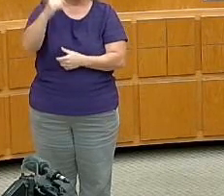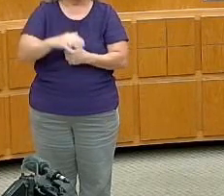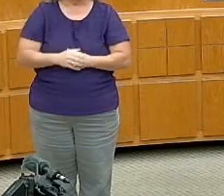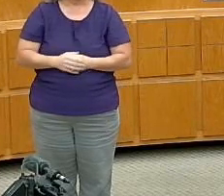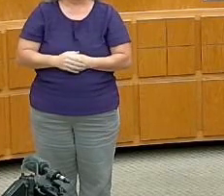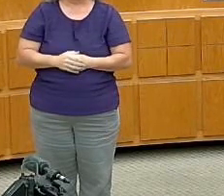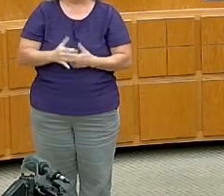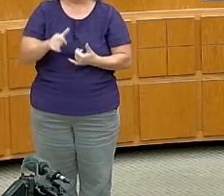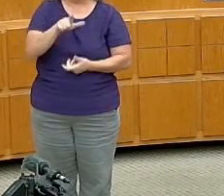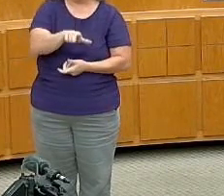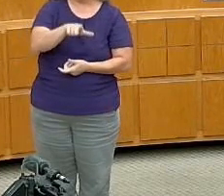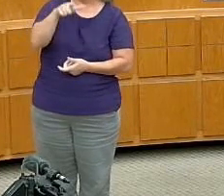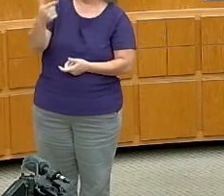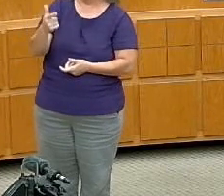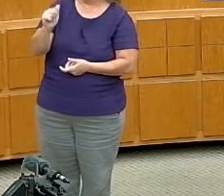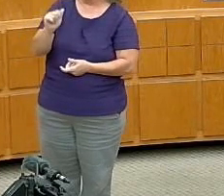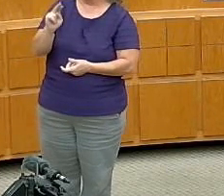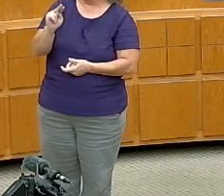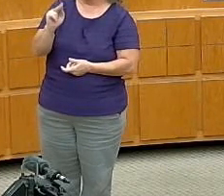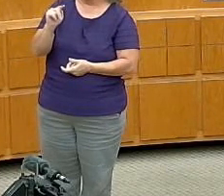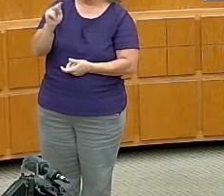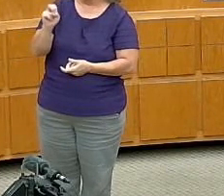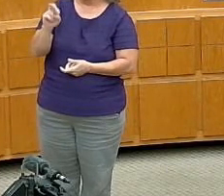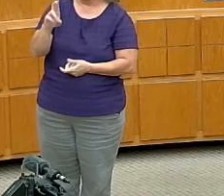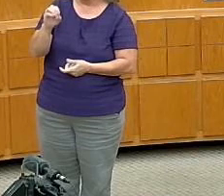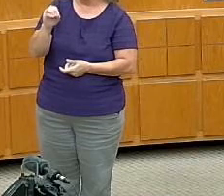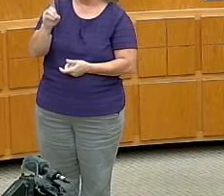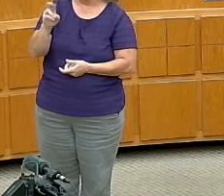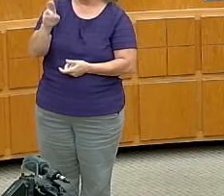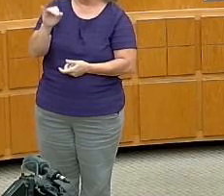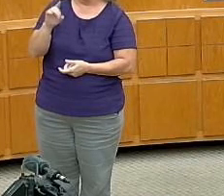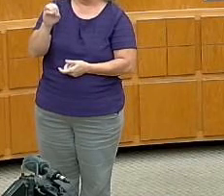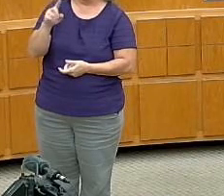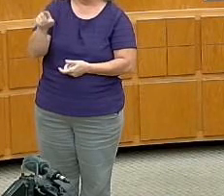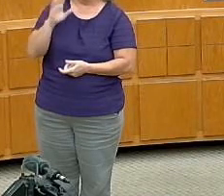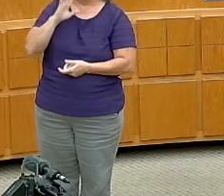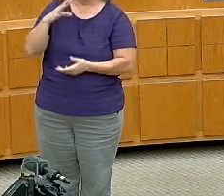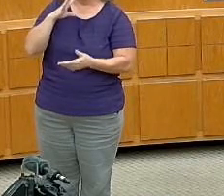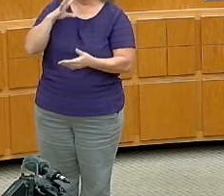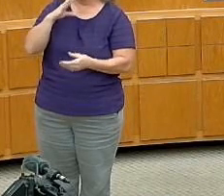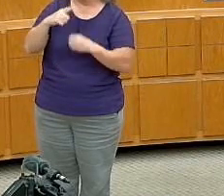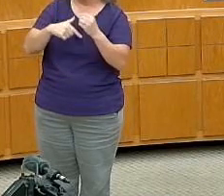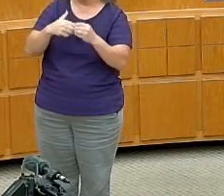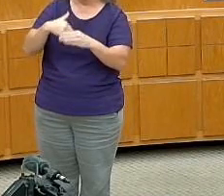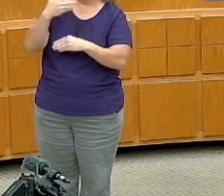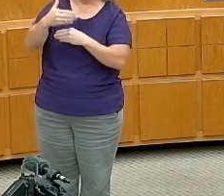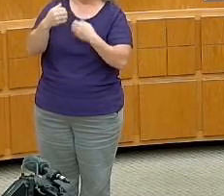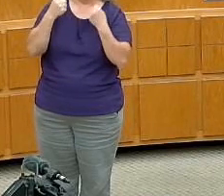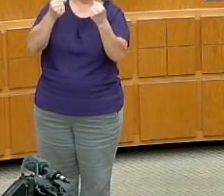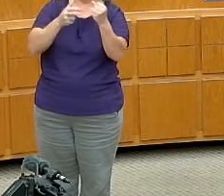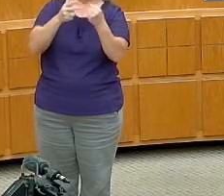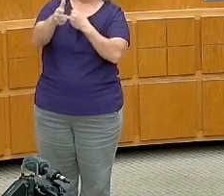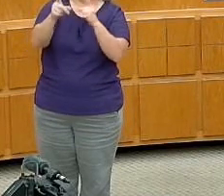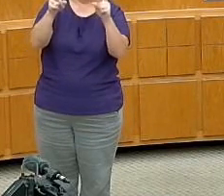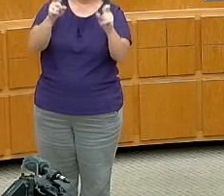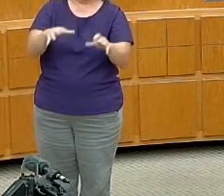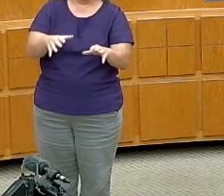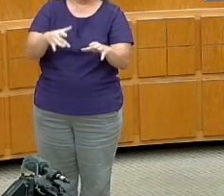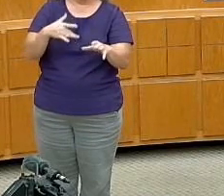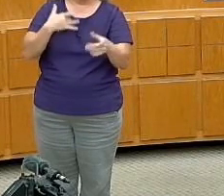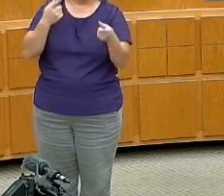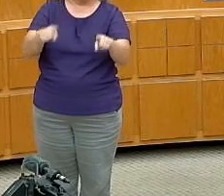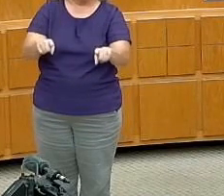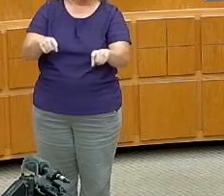to Annette Rodriguez, our Public Health Director, who will talk to us about the next drive-through testing event that takes place this